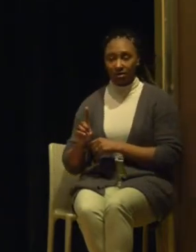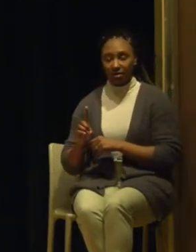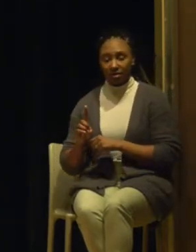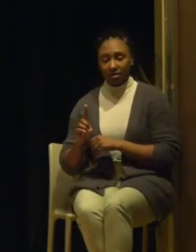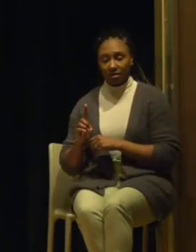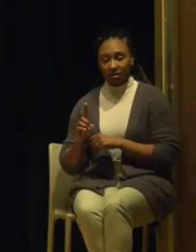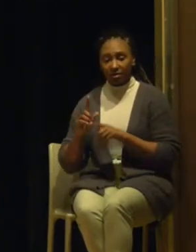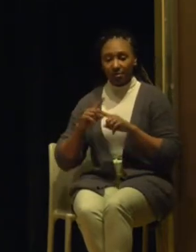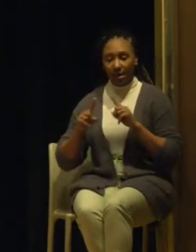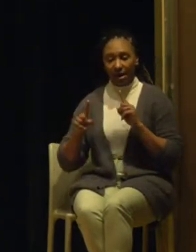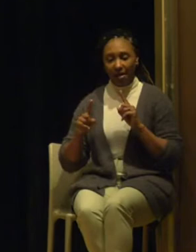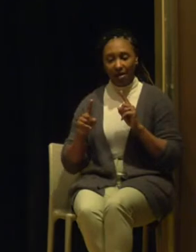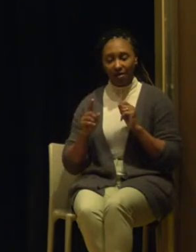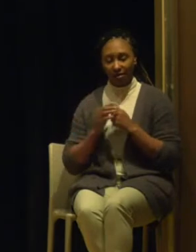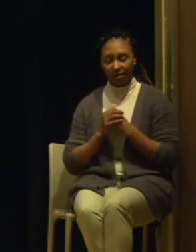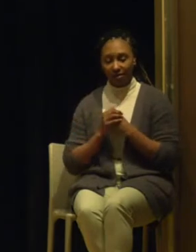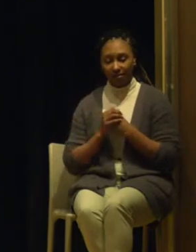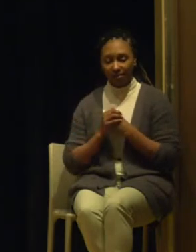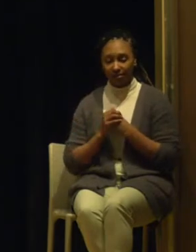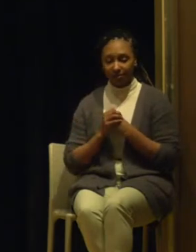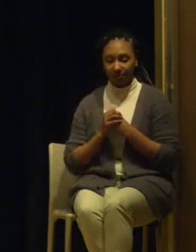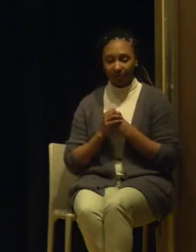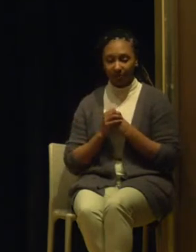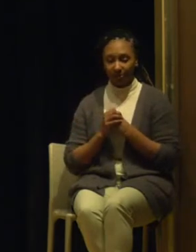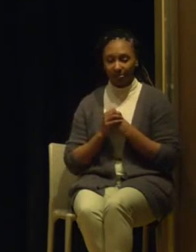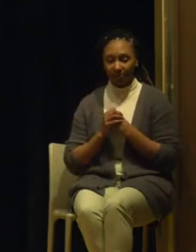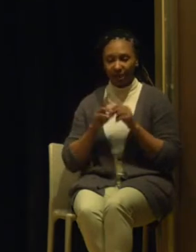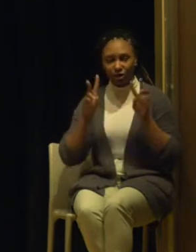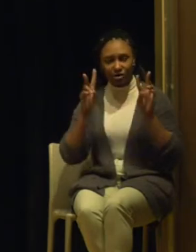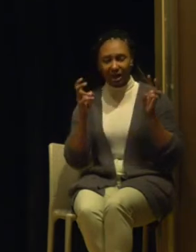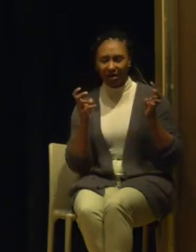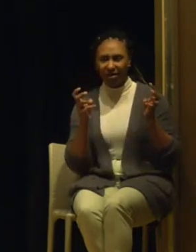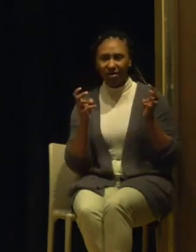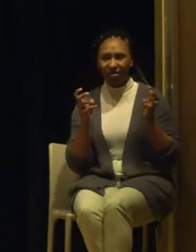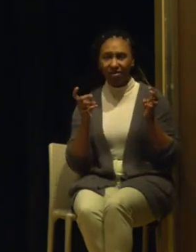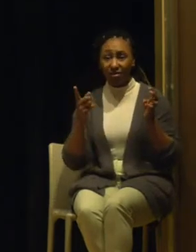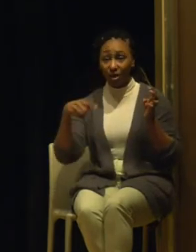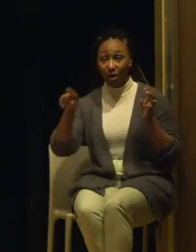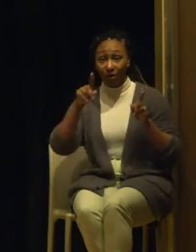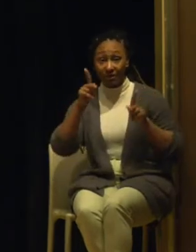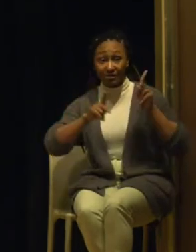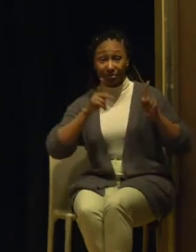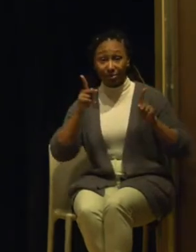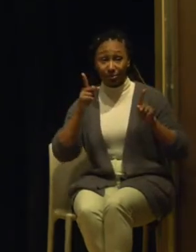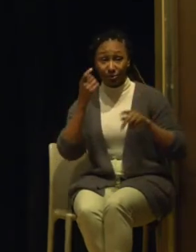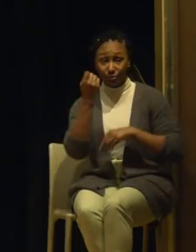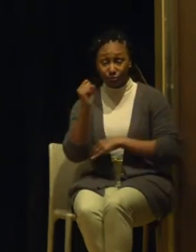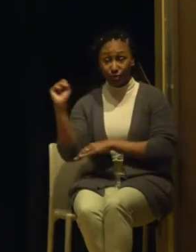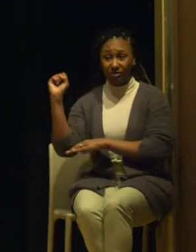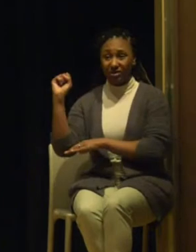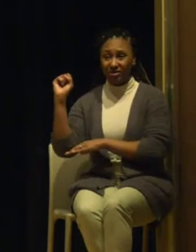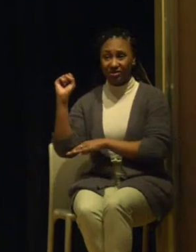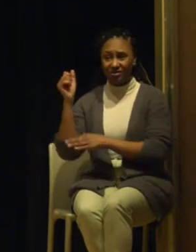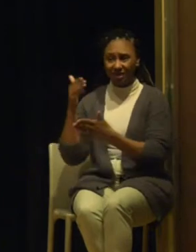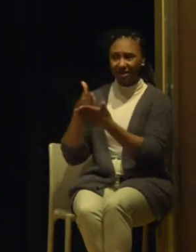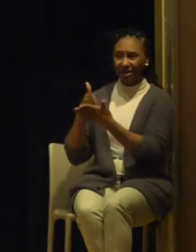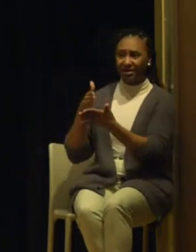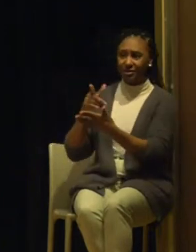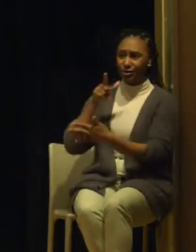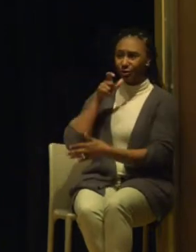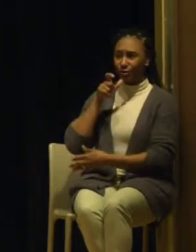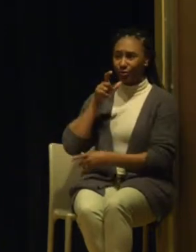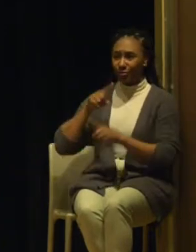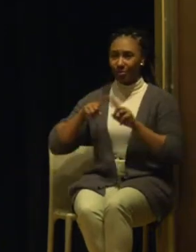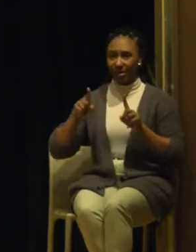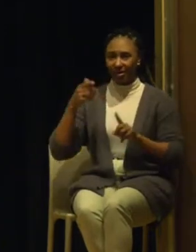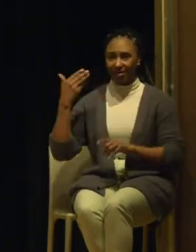of the title because, you know, one of you're like, all these people, they're protesting against who? Me. You? Right. But I am Debra Lee.